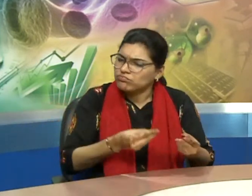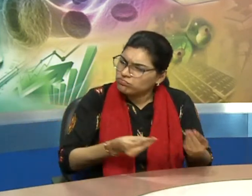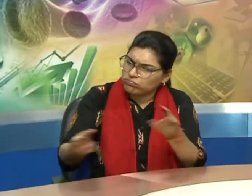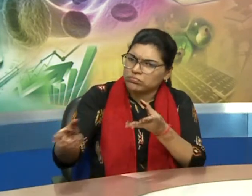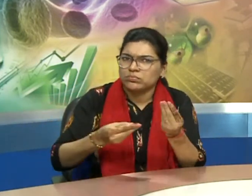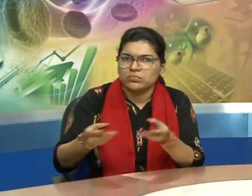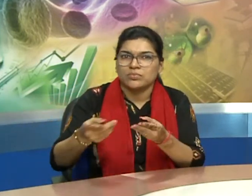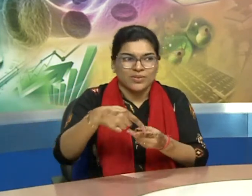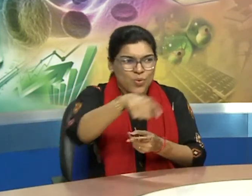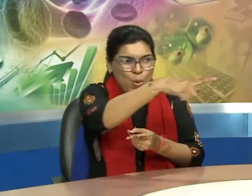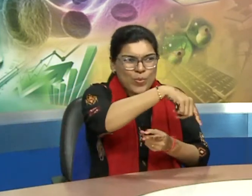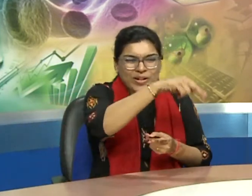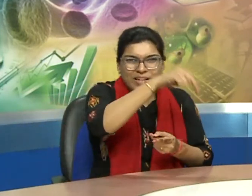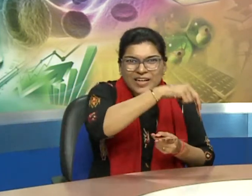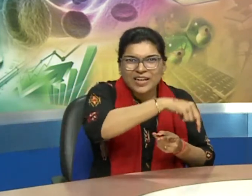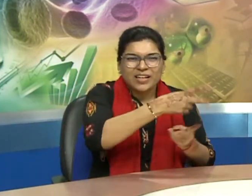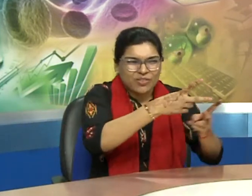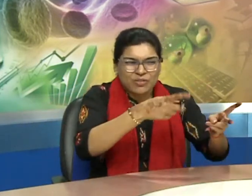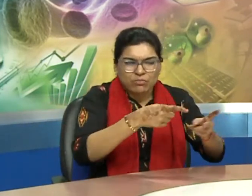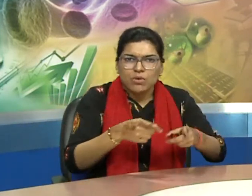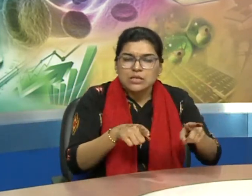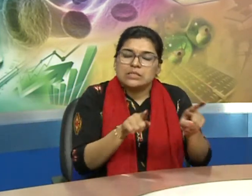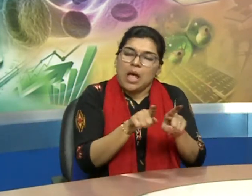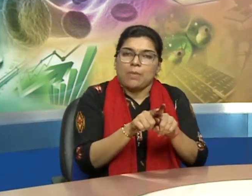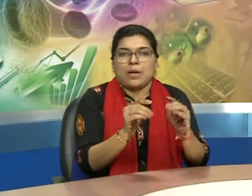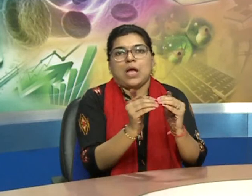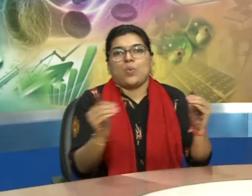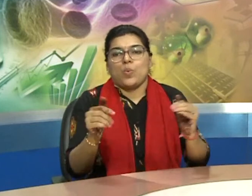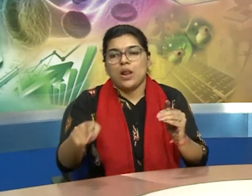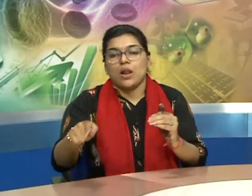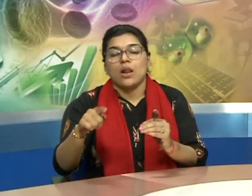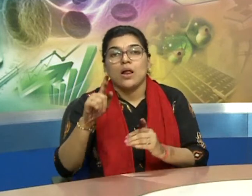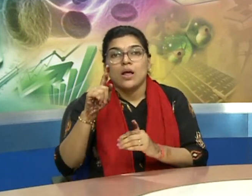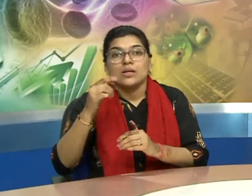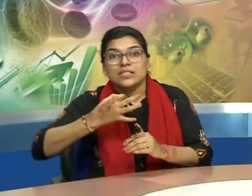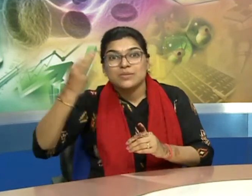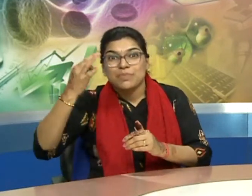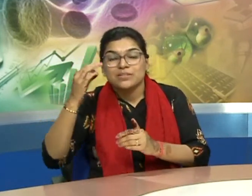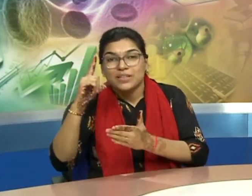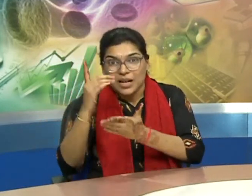are attached. So whatever needs they have,